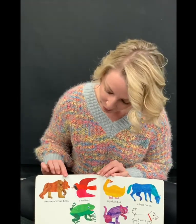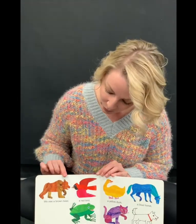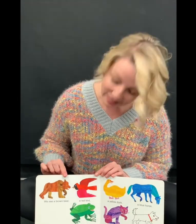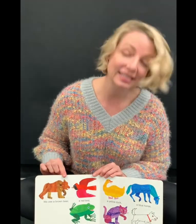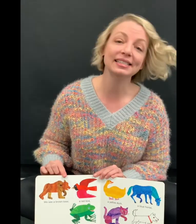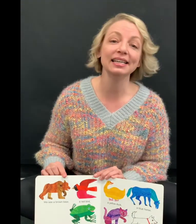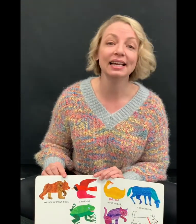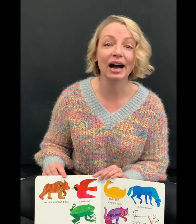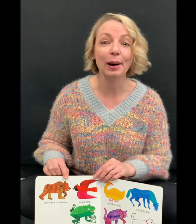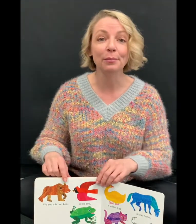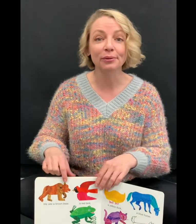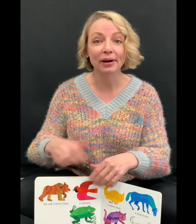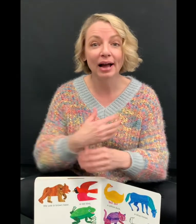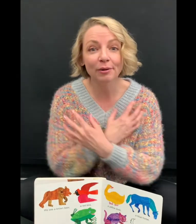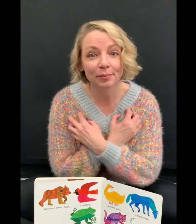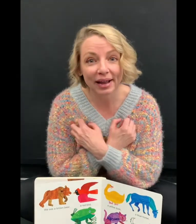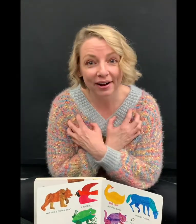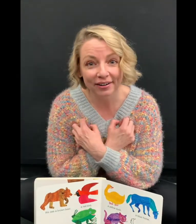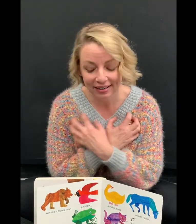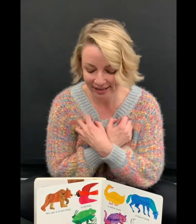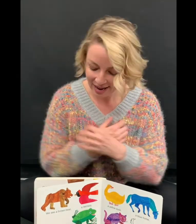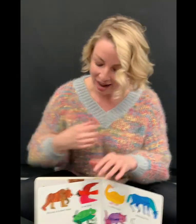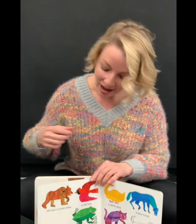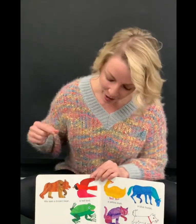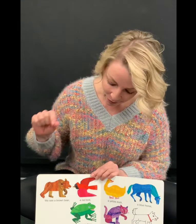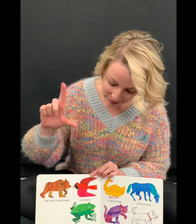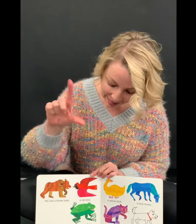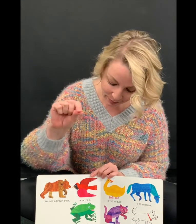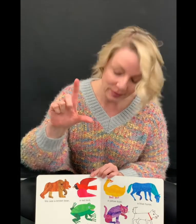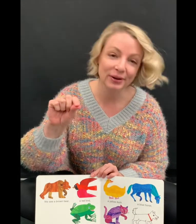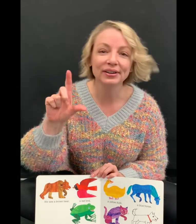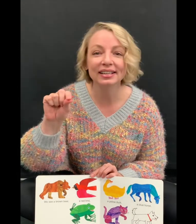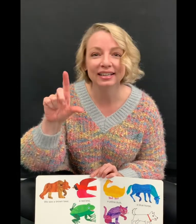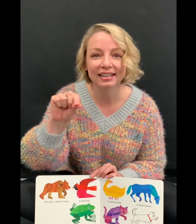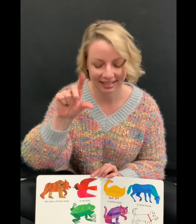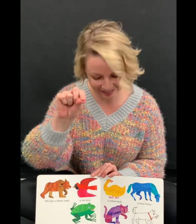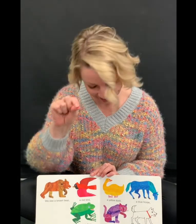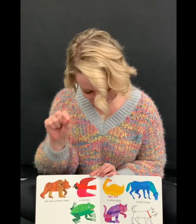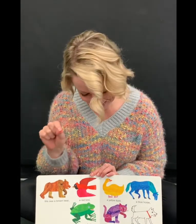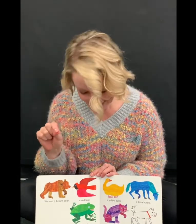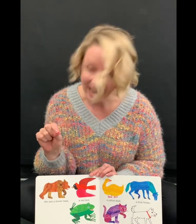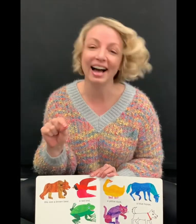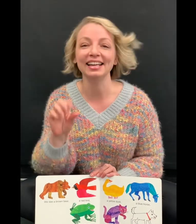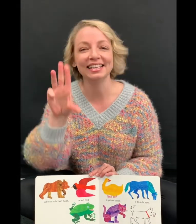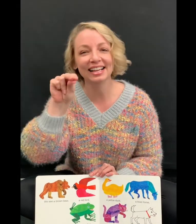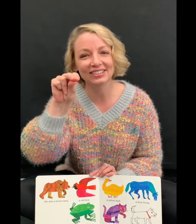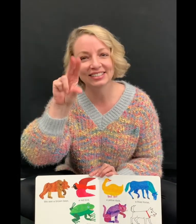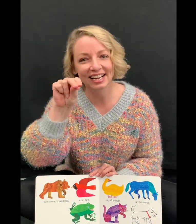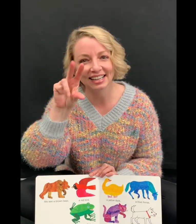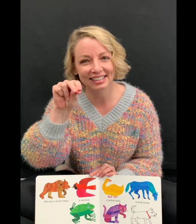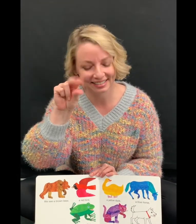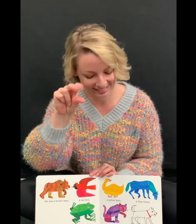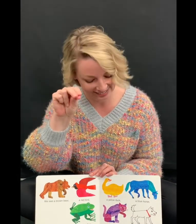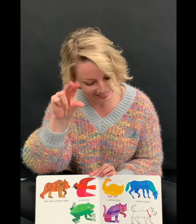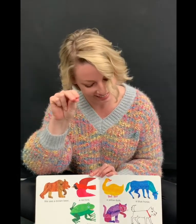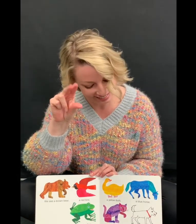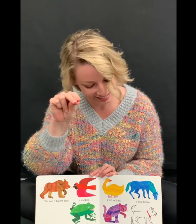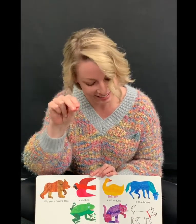We see a brown bear, a red bird, a yellow duck,